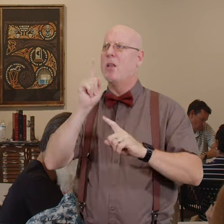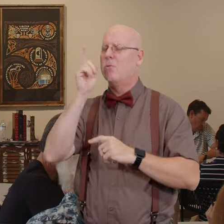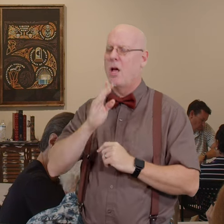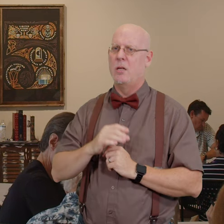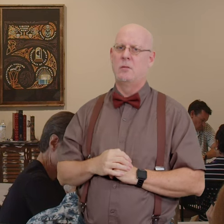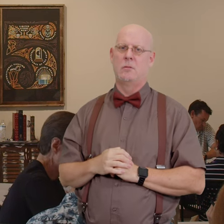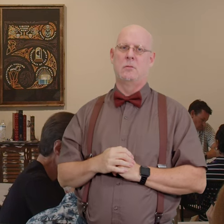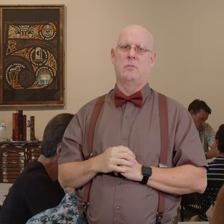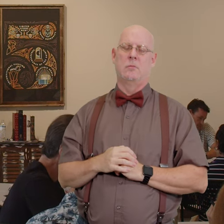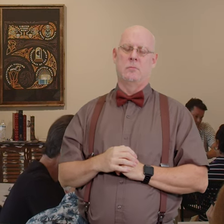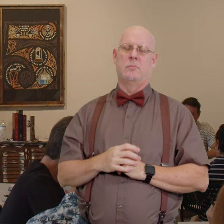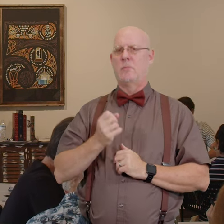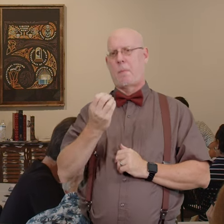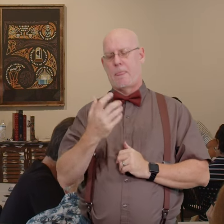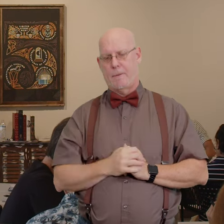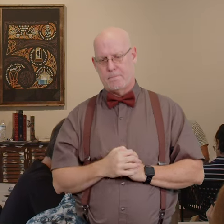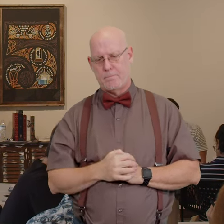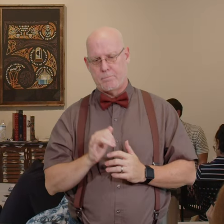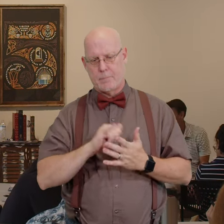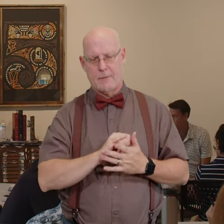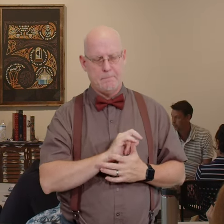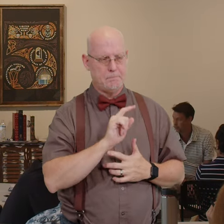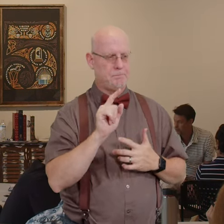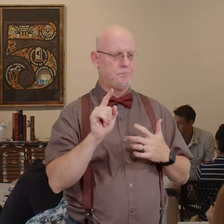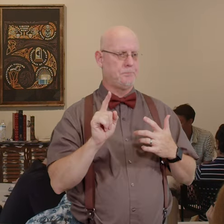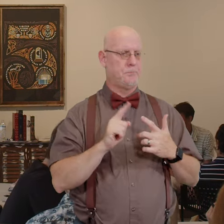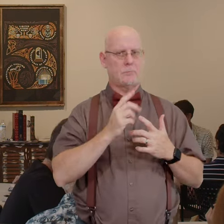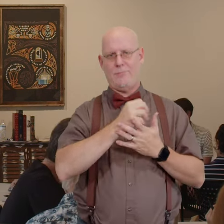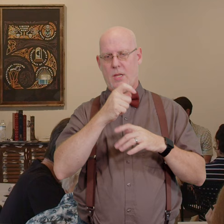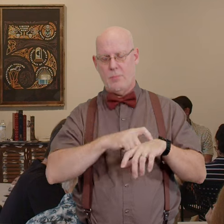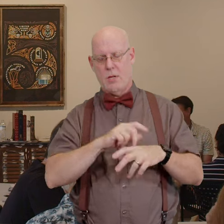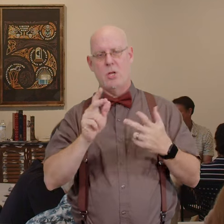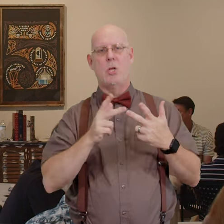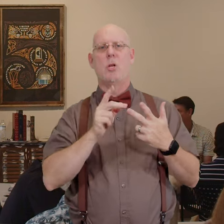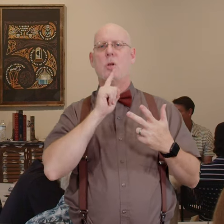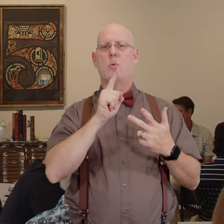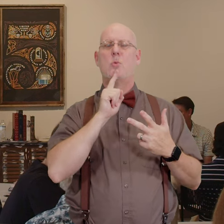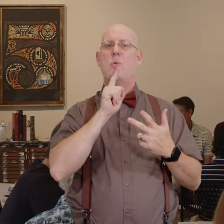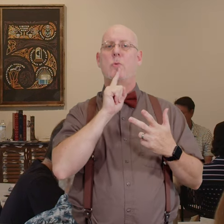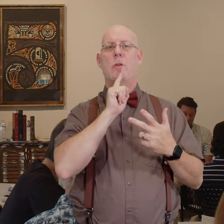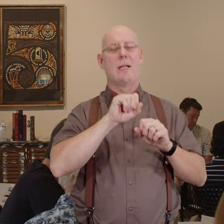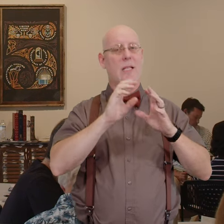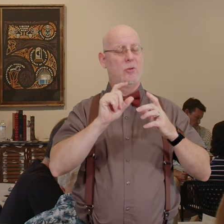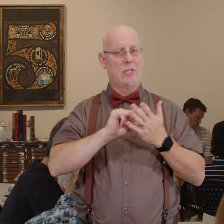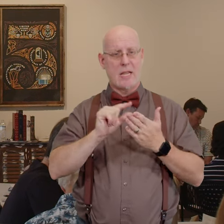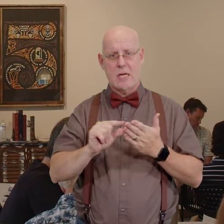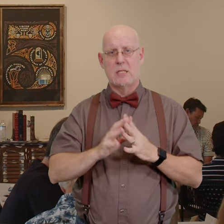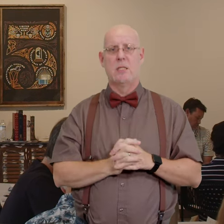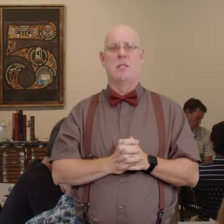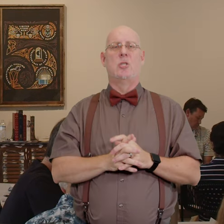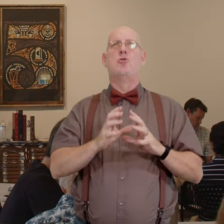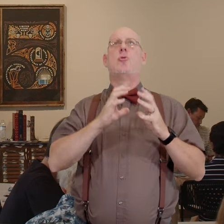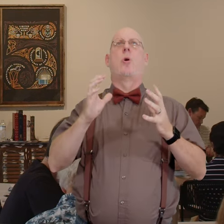to answer back to God? So there's that. All right, we're out of time. The truth of unconditional election. It's clearly here in the